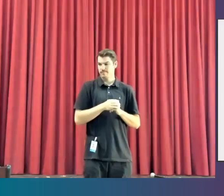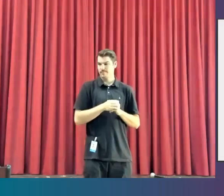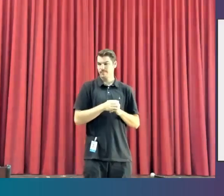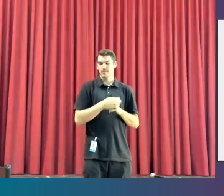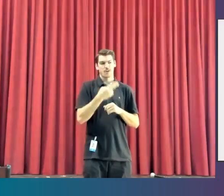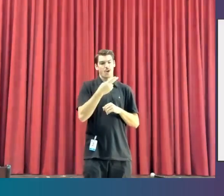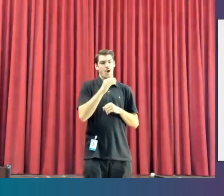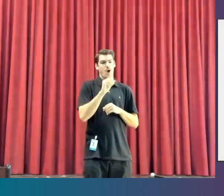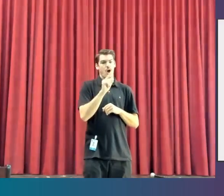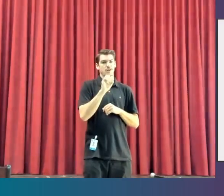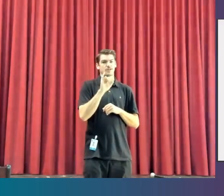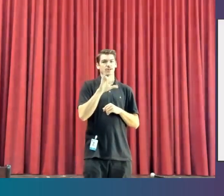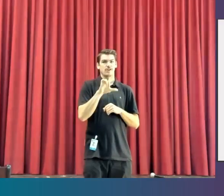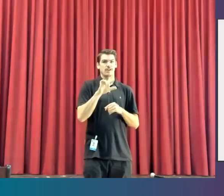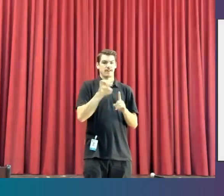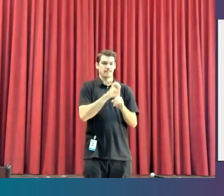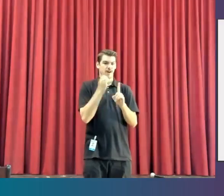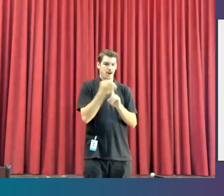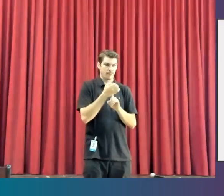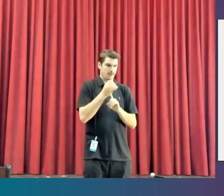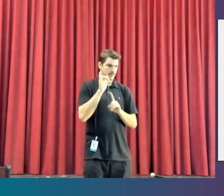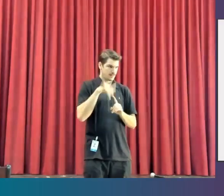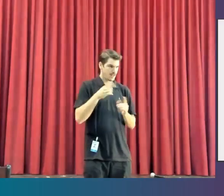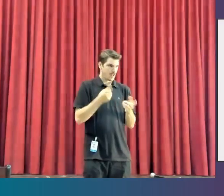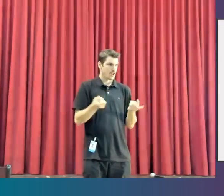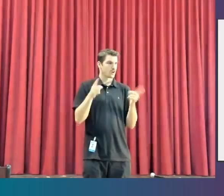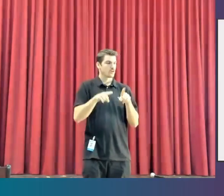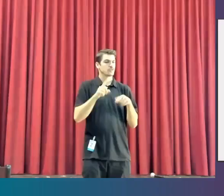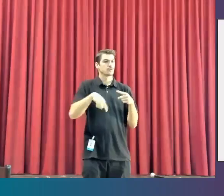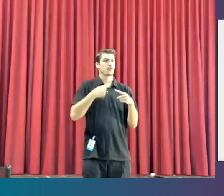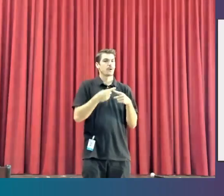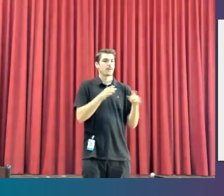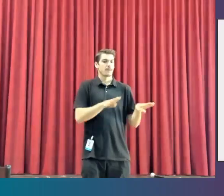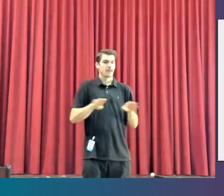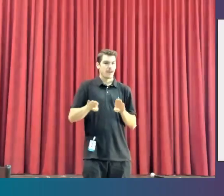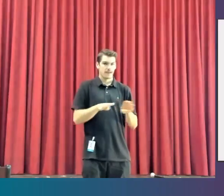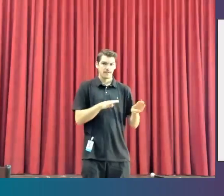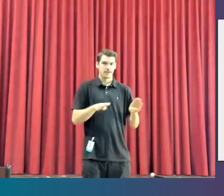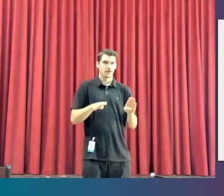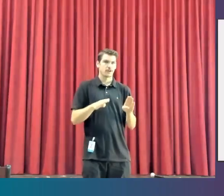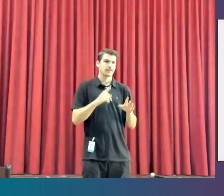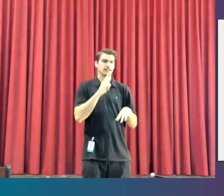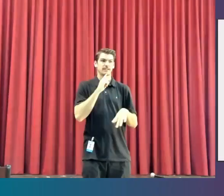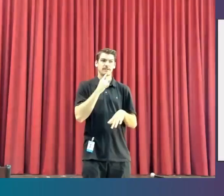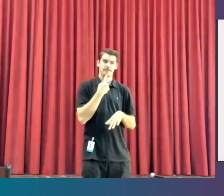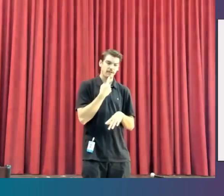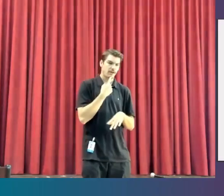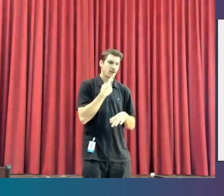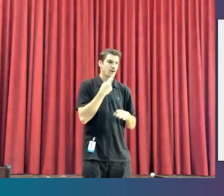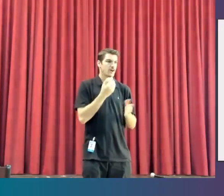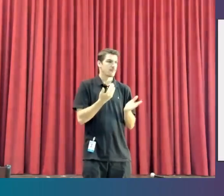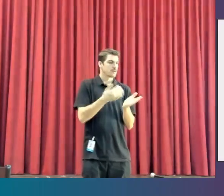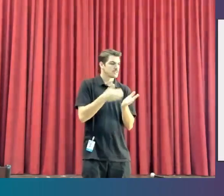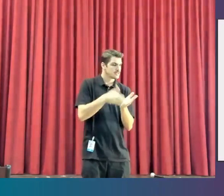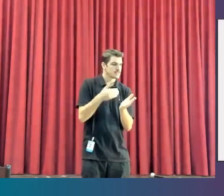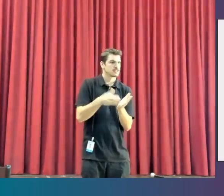Hostile environment sexual harassment occurs when behavior is severe and persistent enough that it